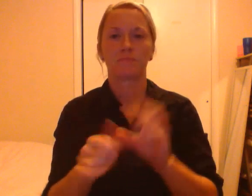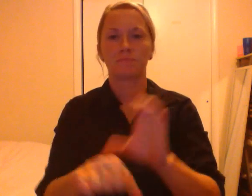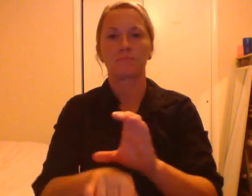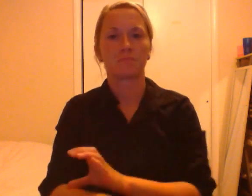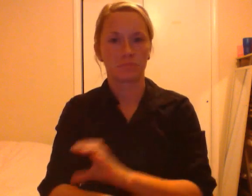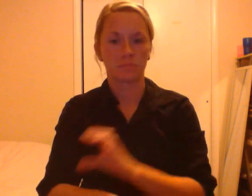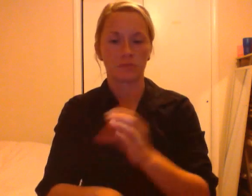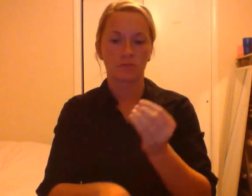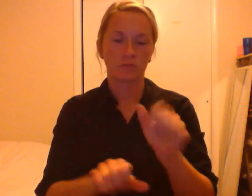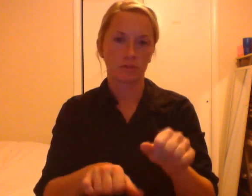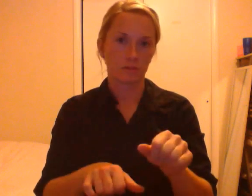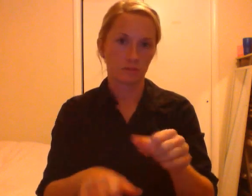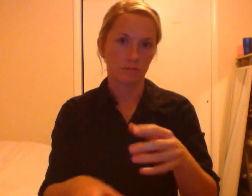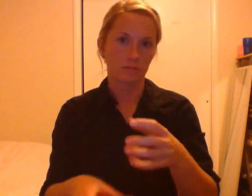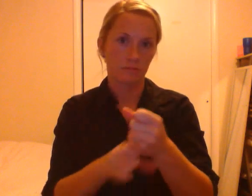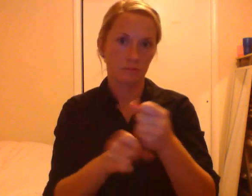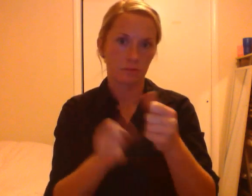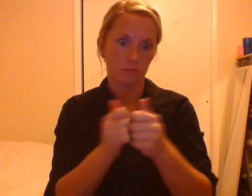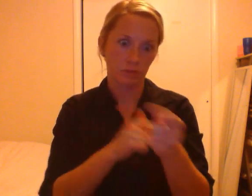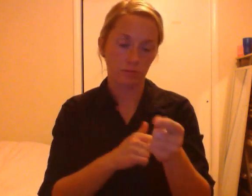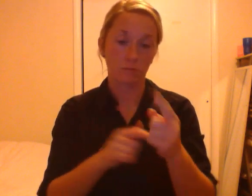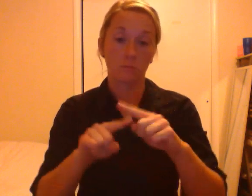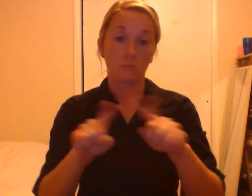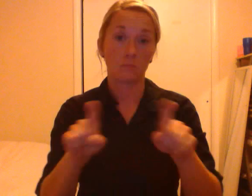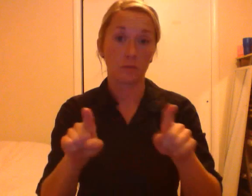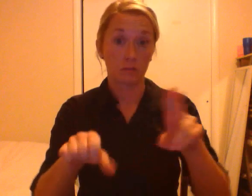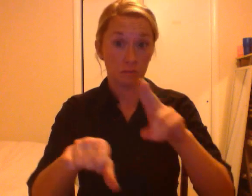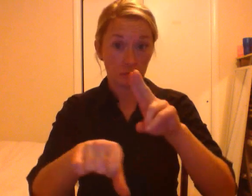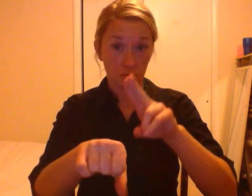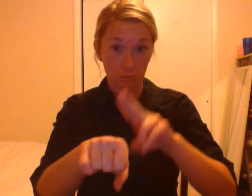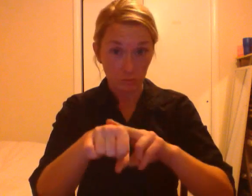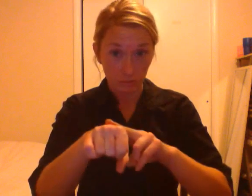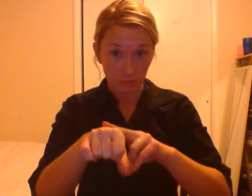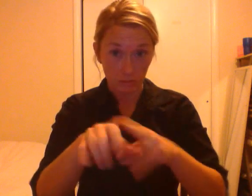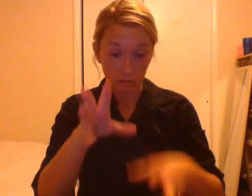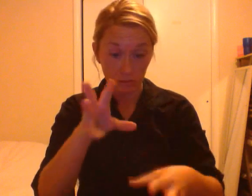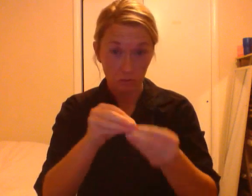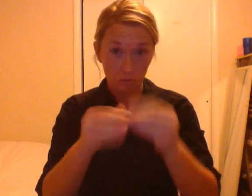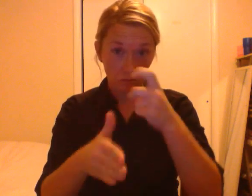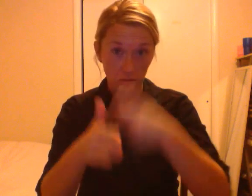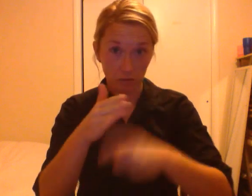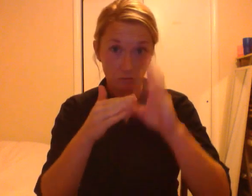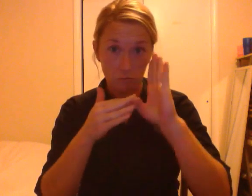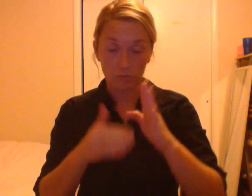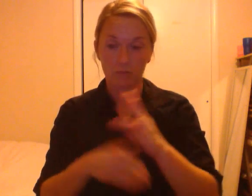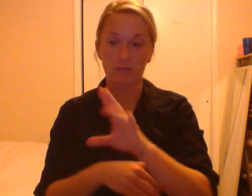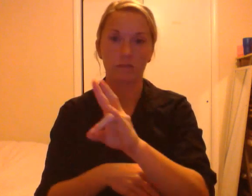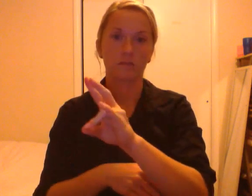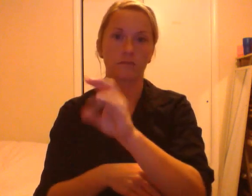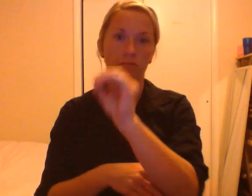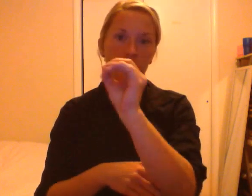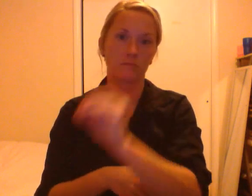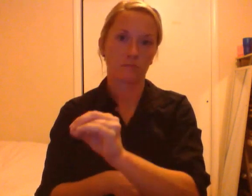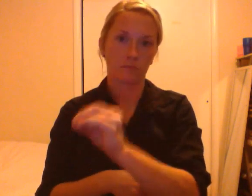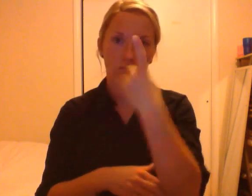But generally speaking, your total costs will come to about 7% of your total purchase price.